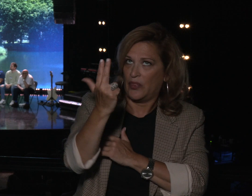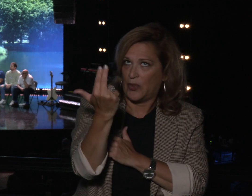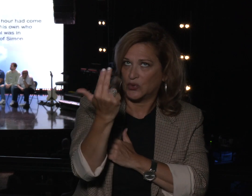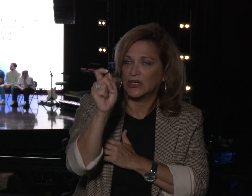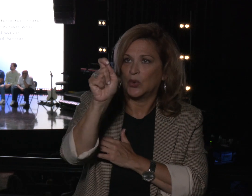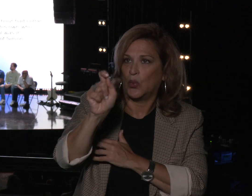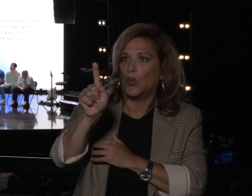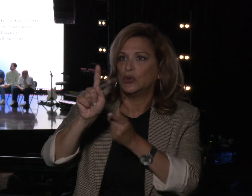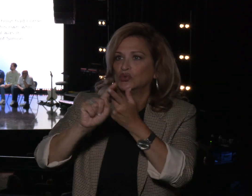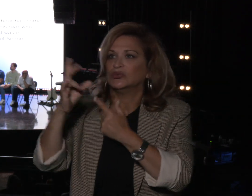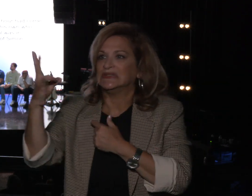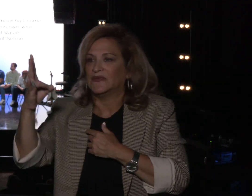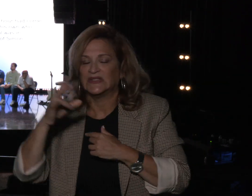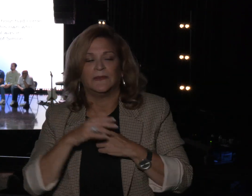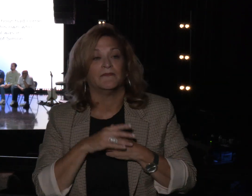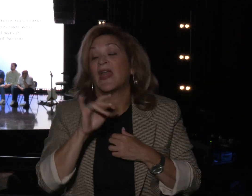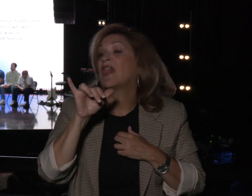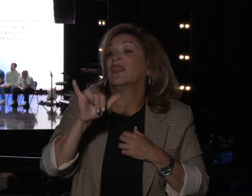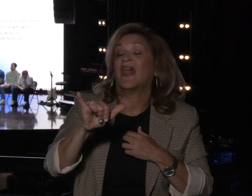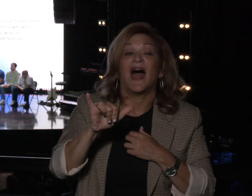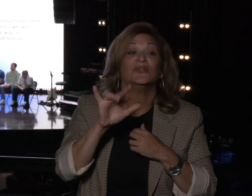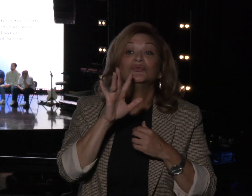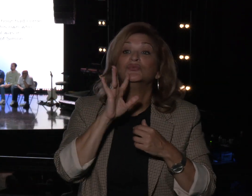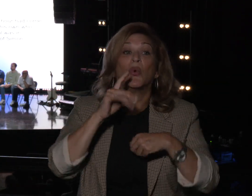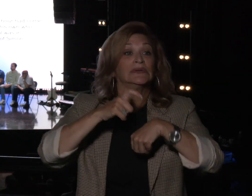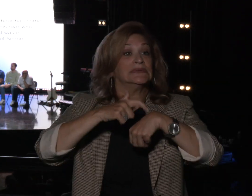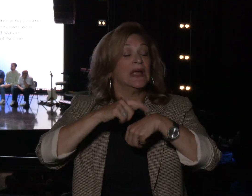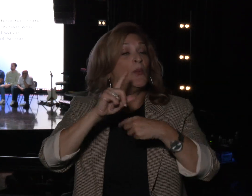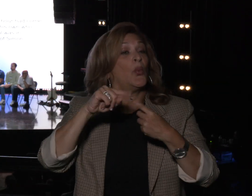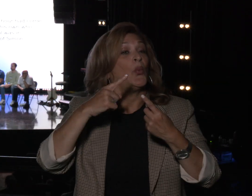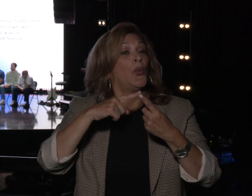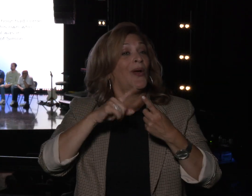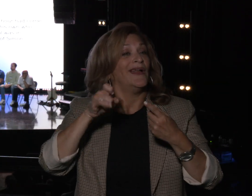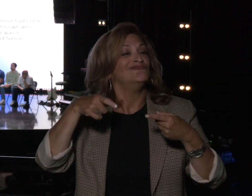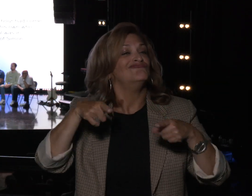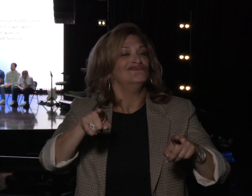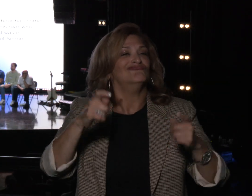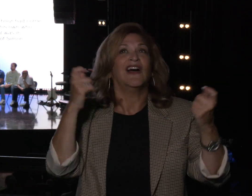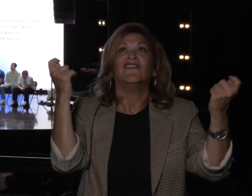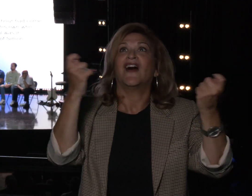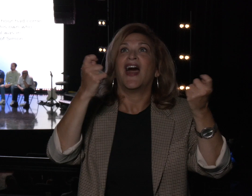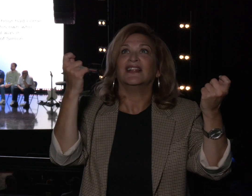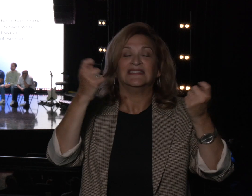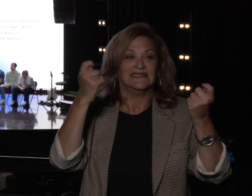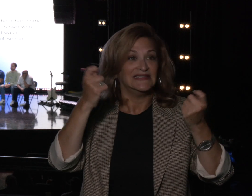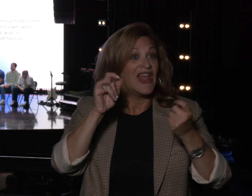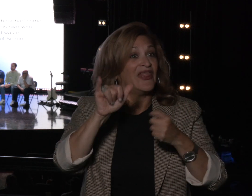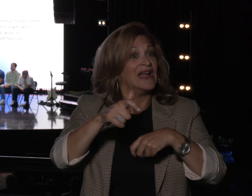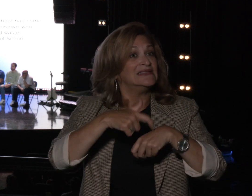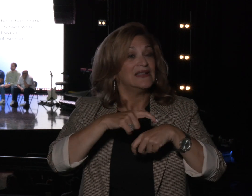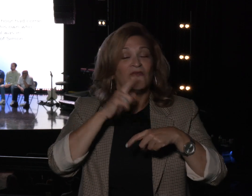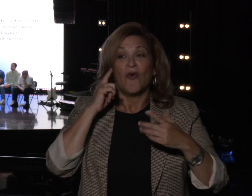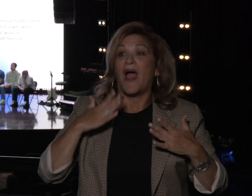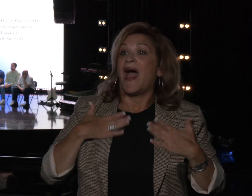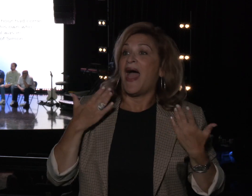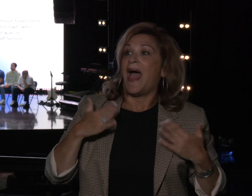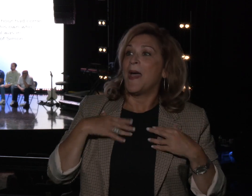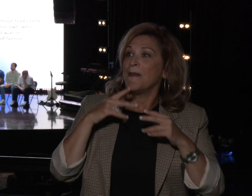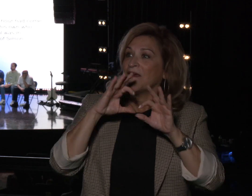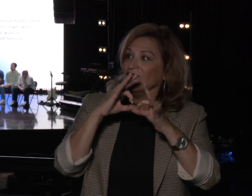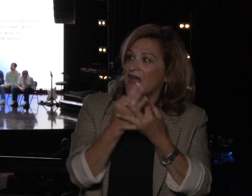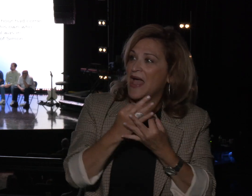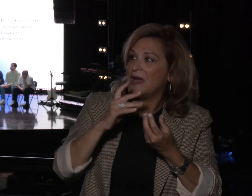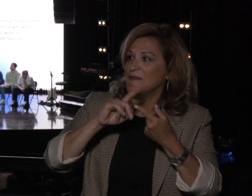just before the Passover festival. This is holiday season. It's time with good food and friends and family. This is supposed to be a happy time, right? Jesus